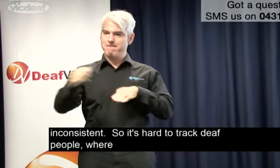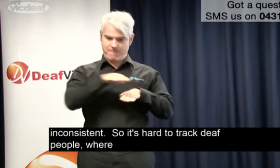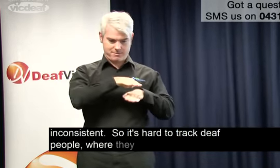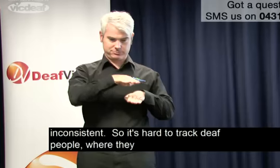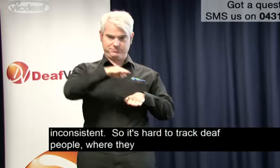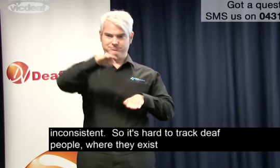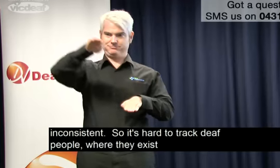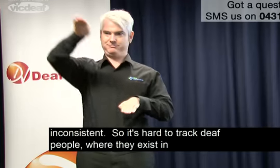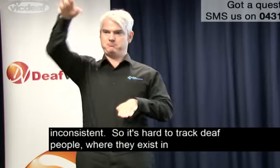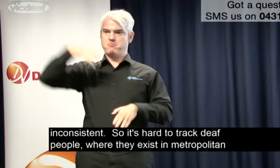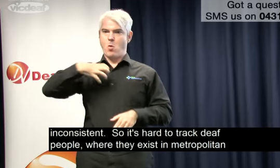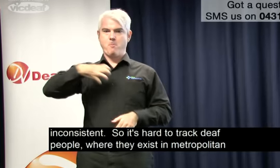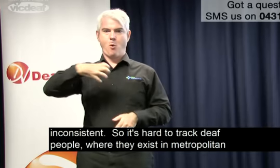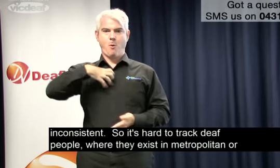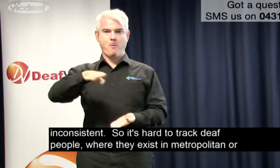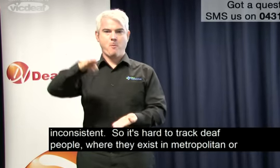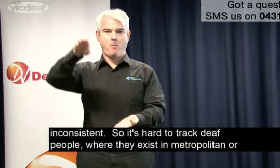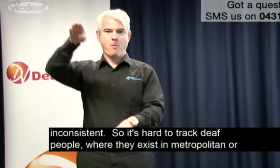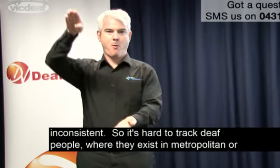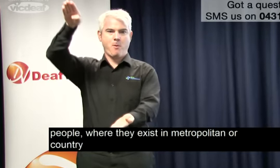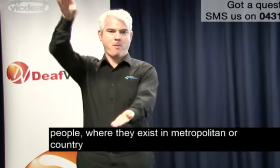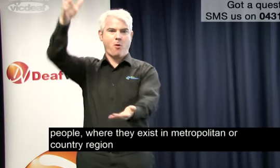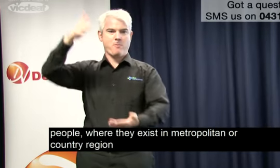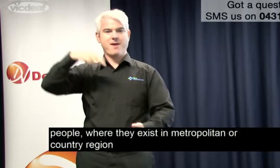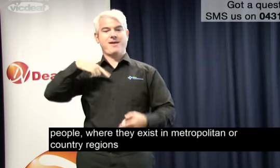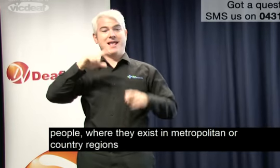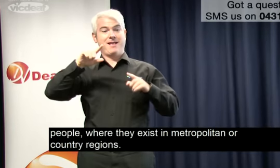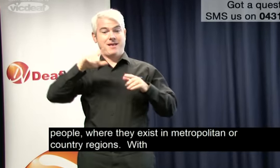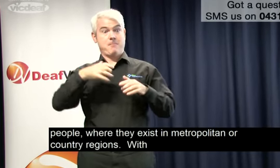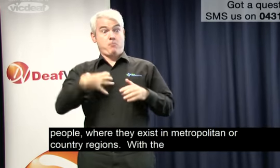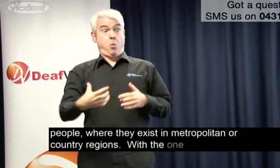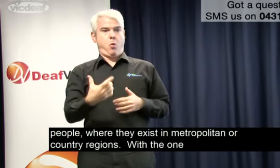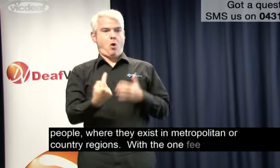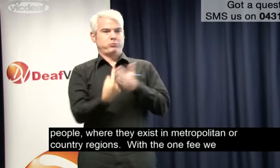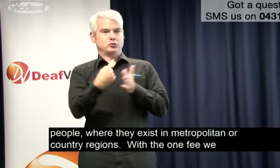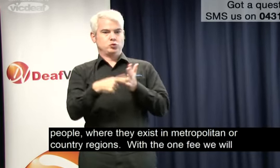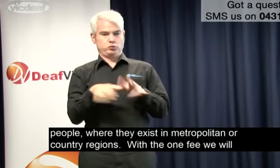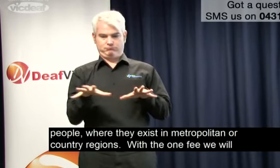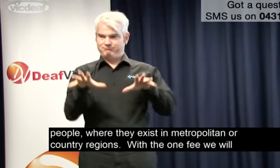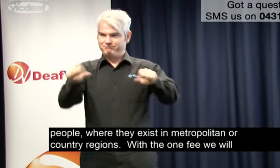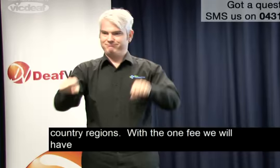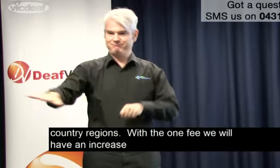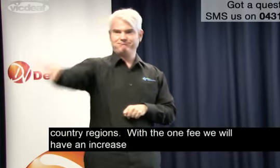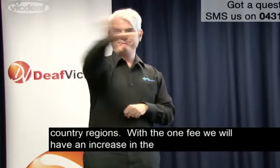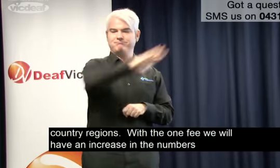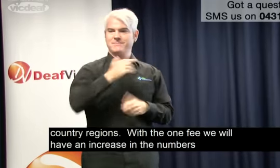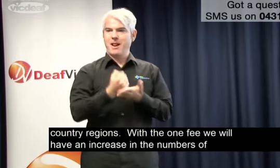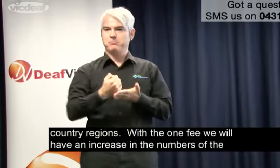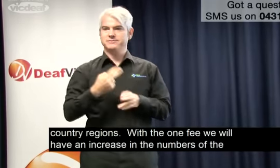fee, it means that we have an increase in the numbers in the membership, and we can look at the stats, and we have further opportunity to be able